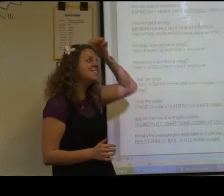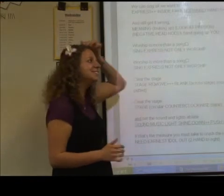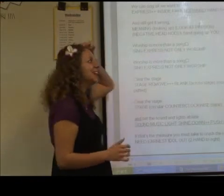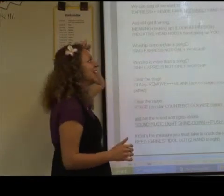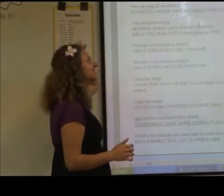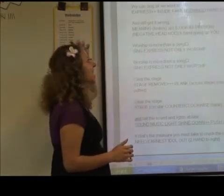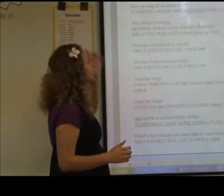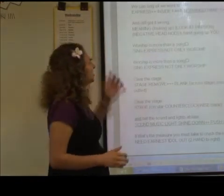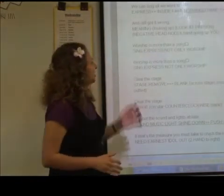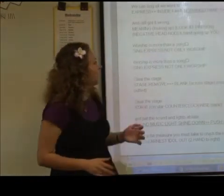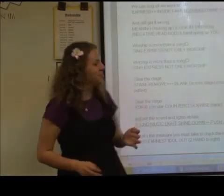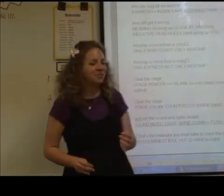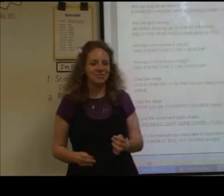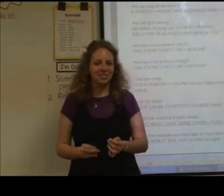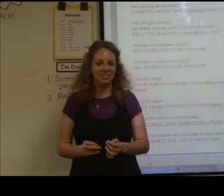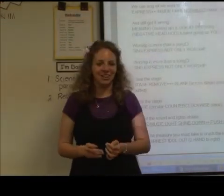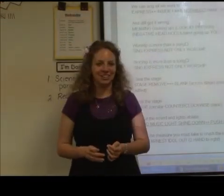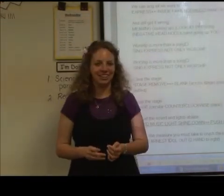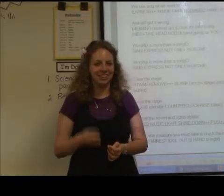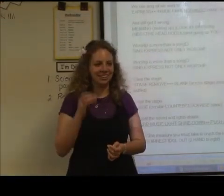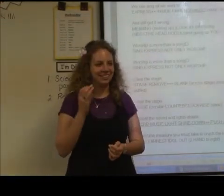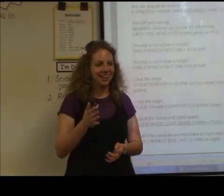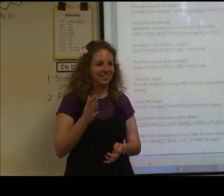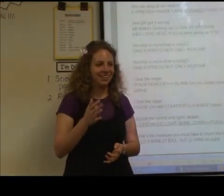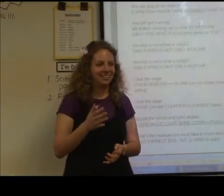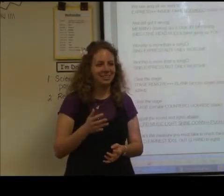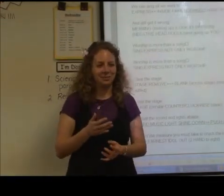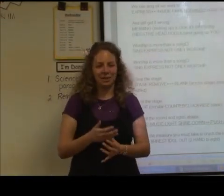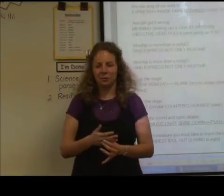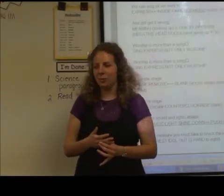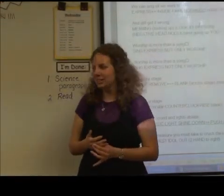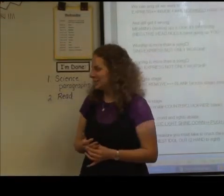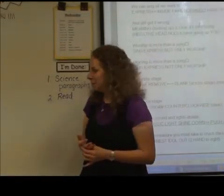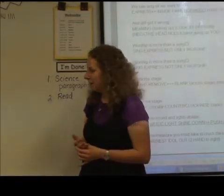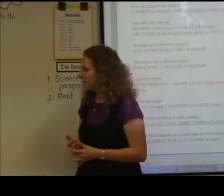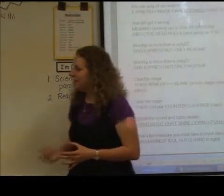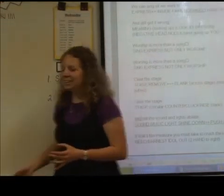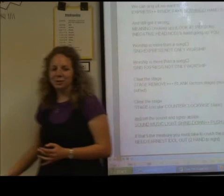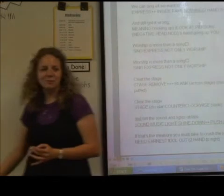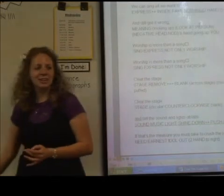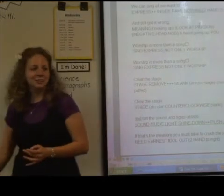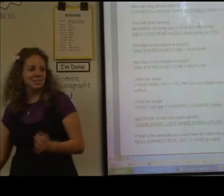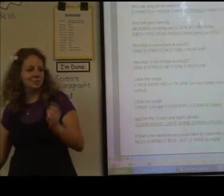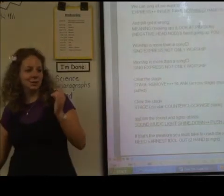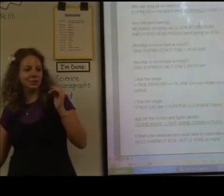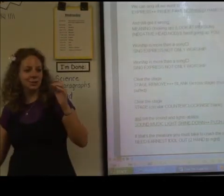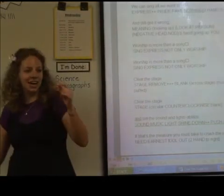I haven't actually gone through it with this song. Like, I think I did it like once, but it'll be good just to be able to look at